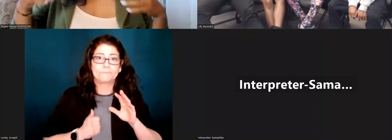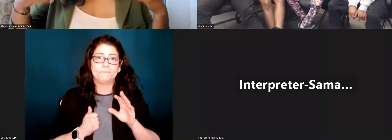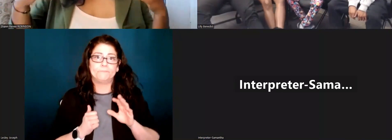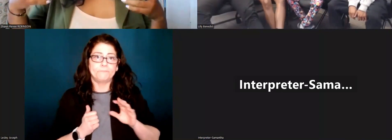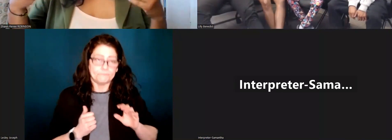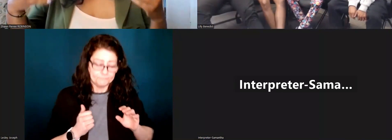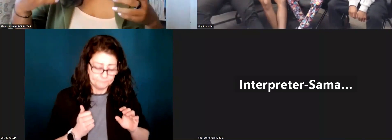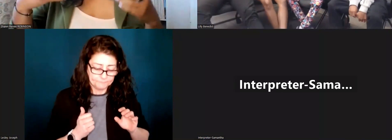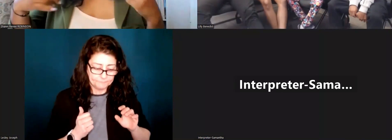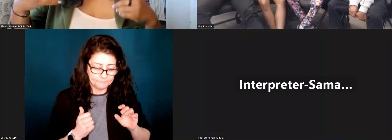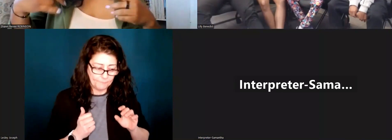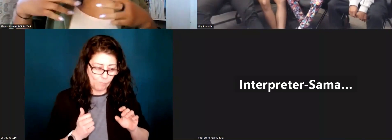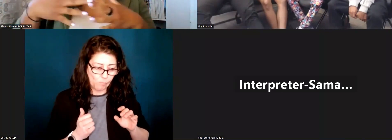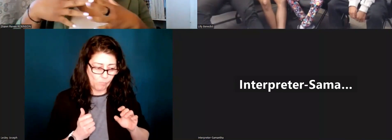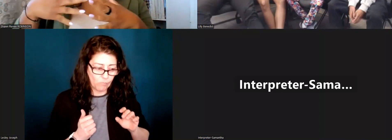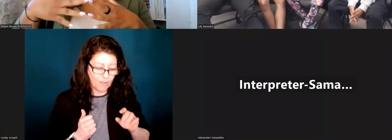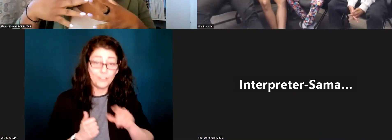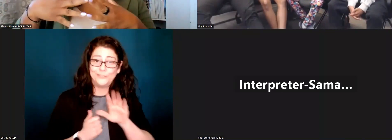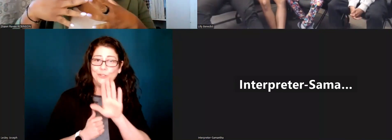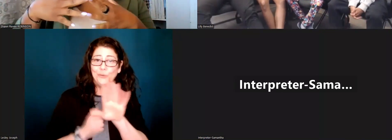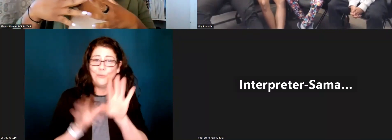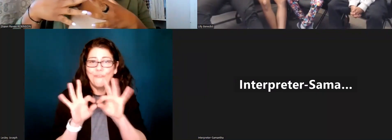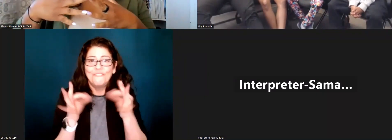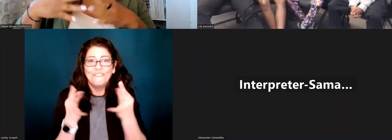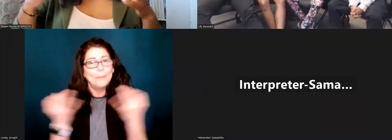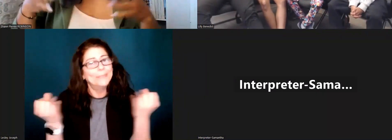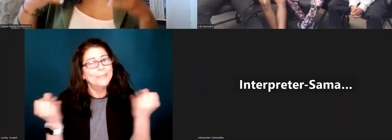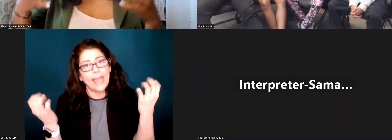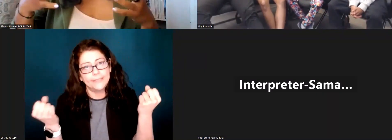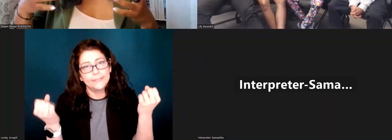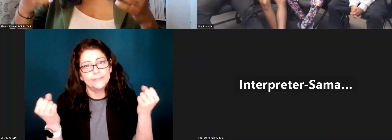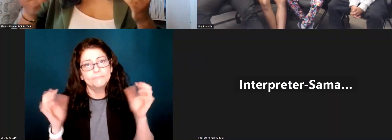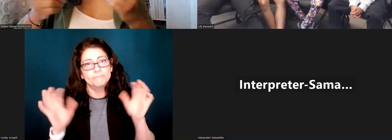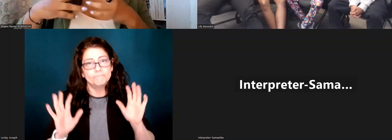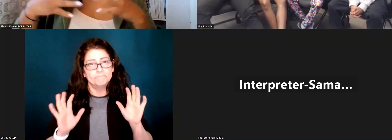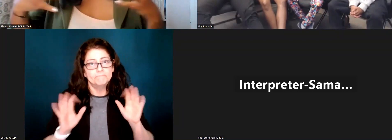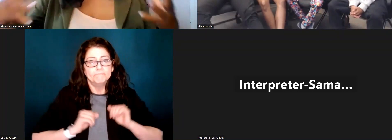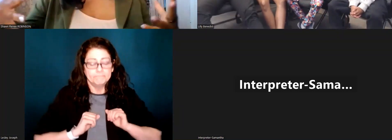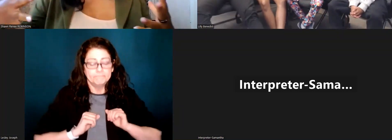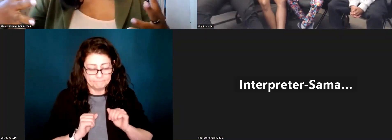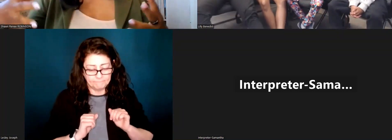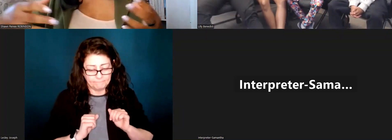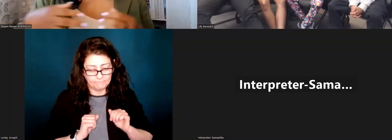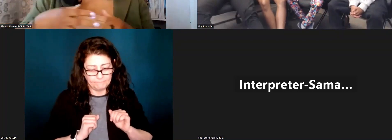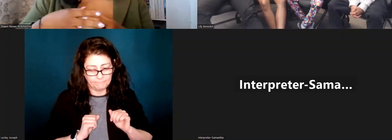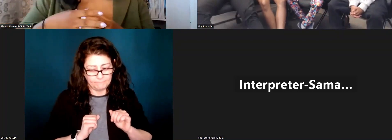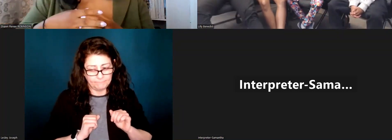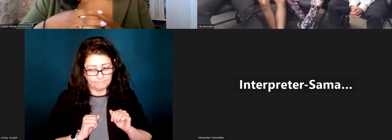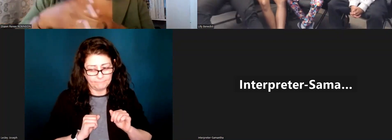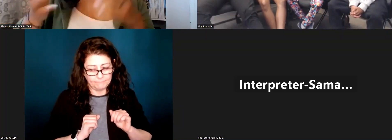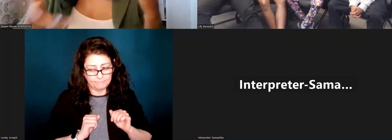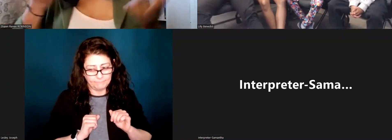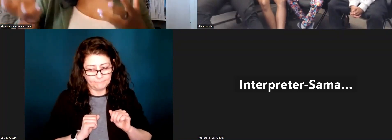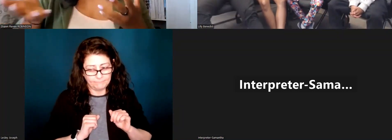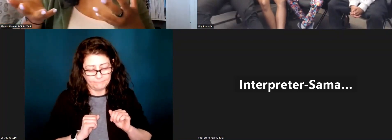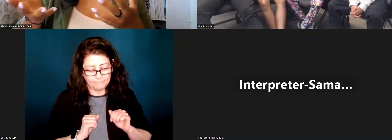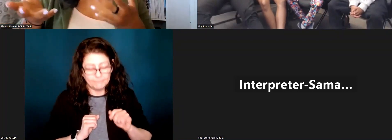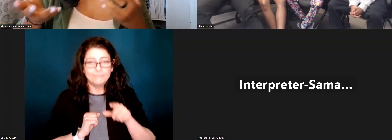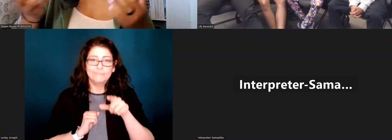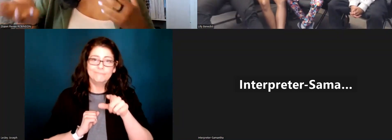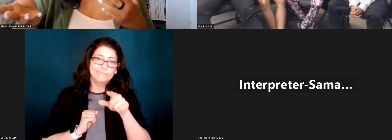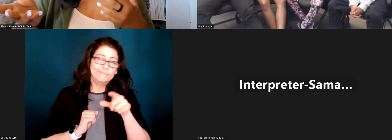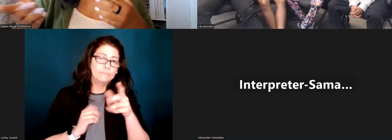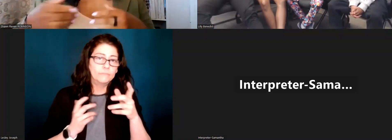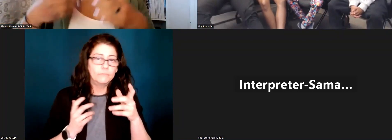because you are in a family who is signing, is there anything that would make it more perfect for you? Because I'm sure